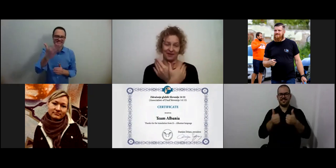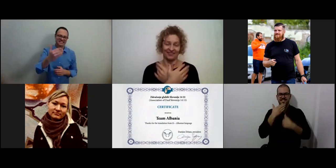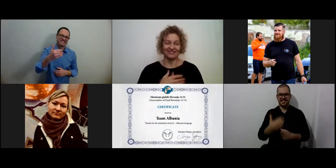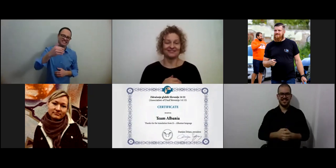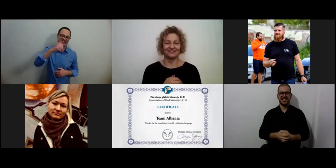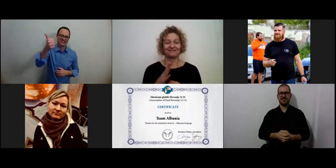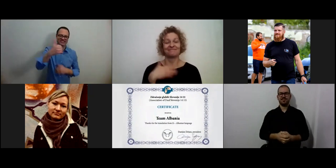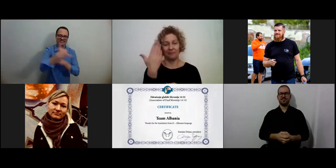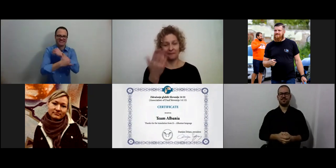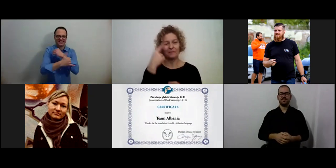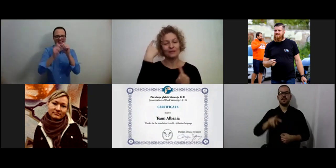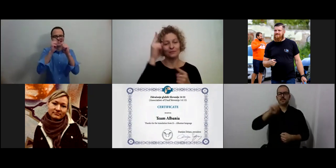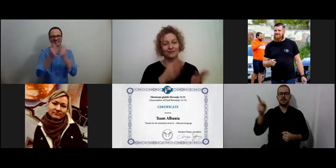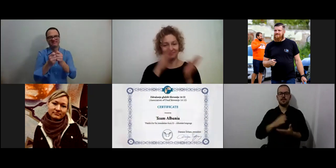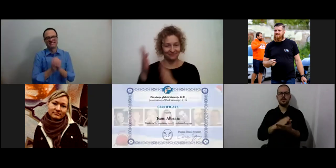Thank you, Albania.